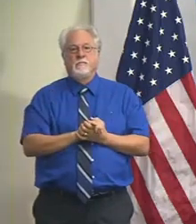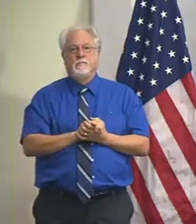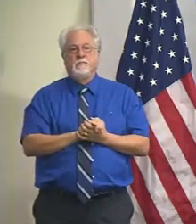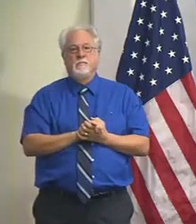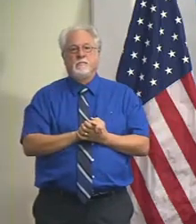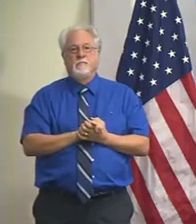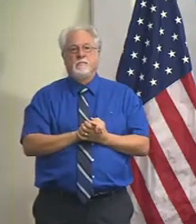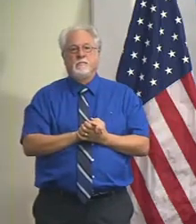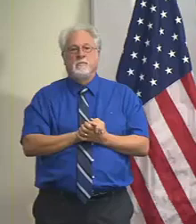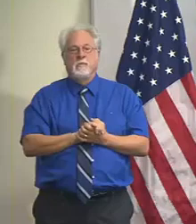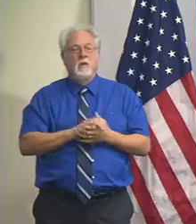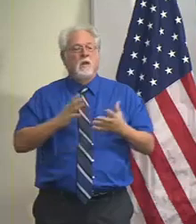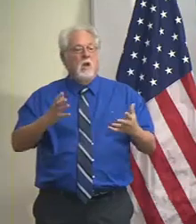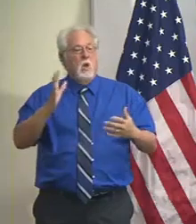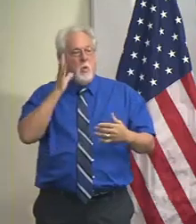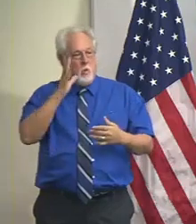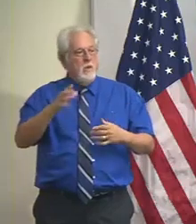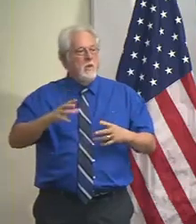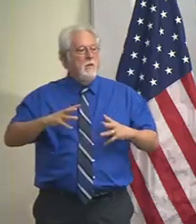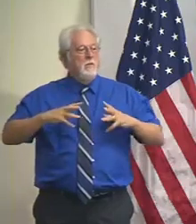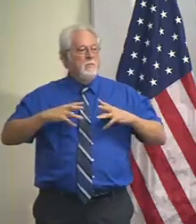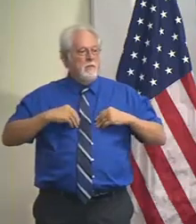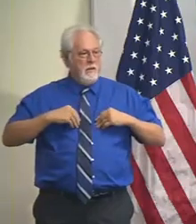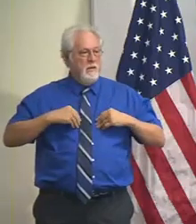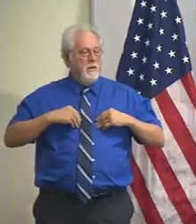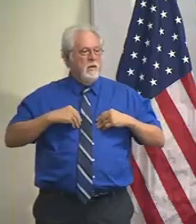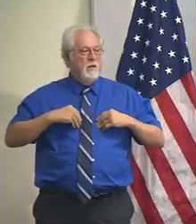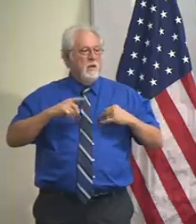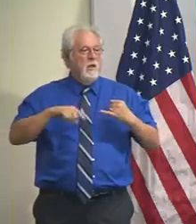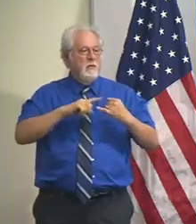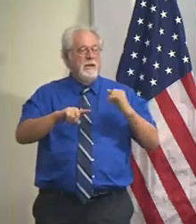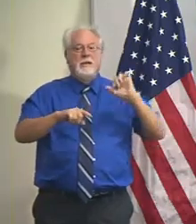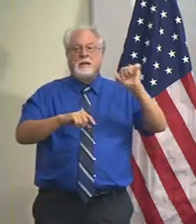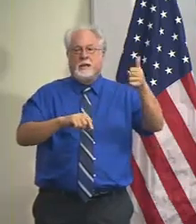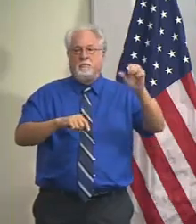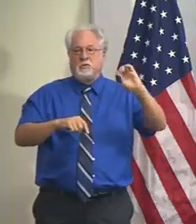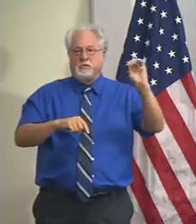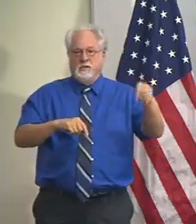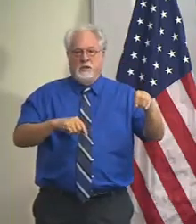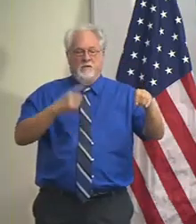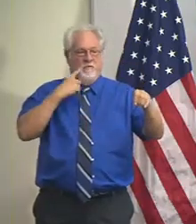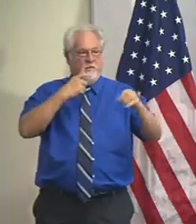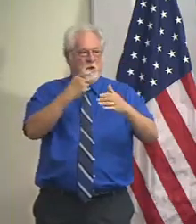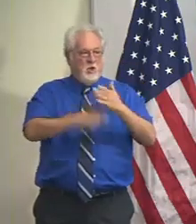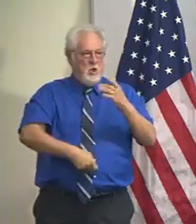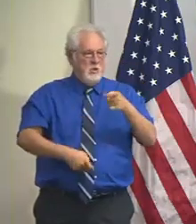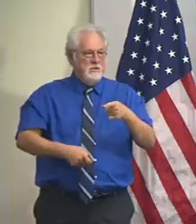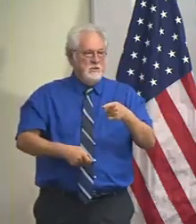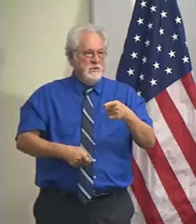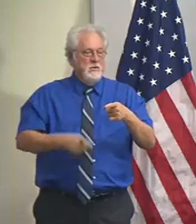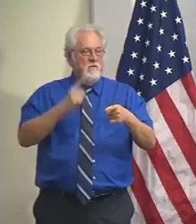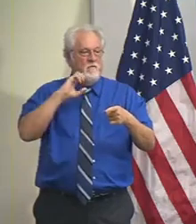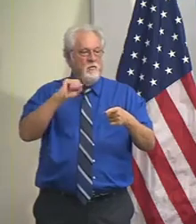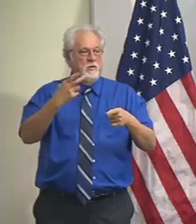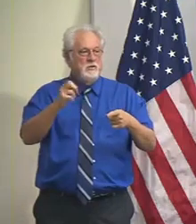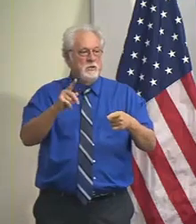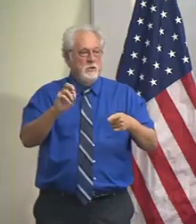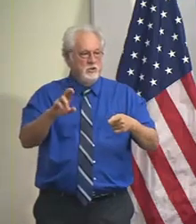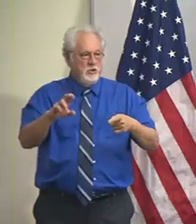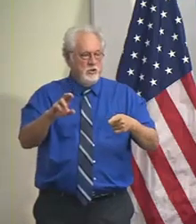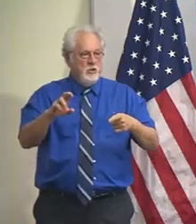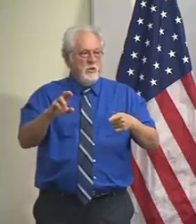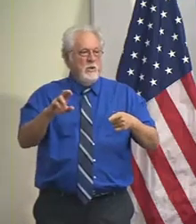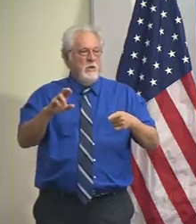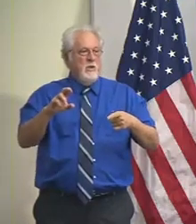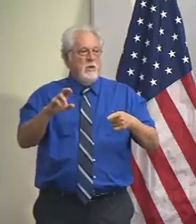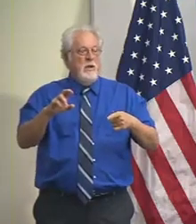So we will be bearing ultimately 10% of the cost of the sheltering operations that we're doing right